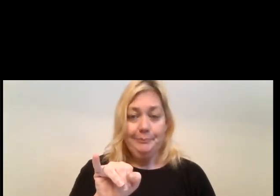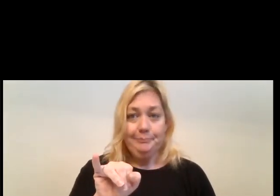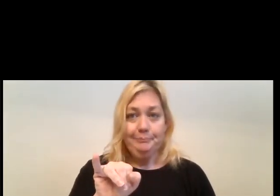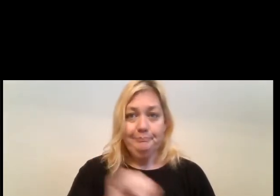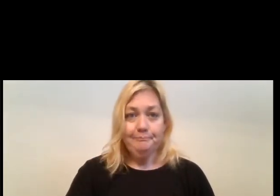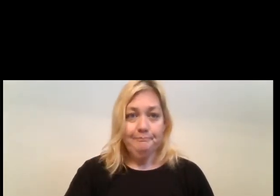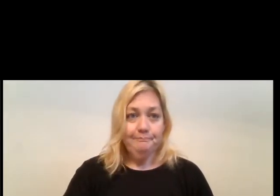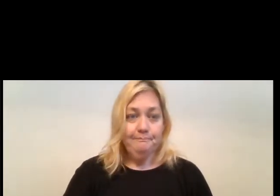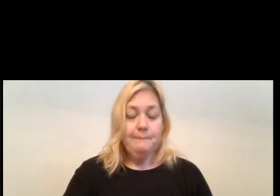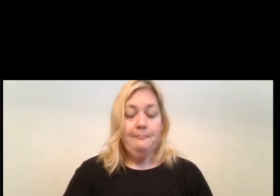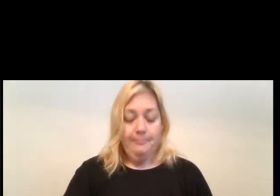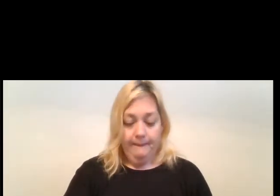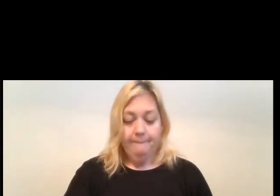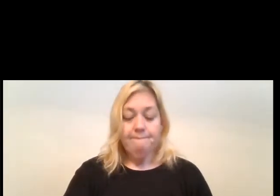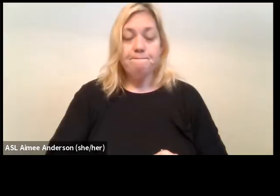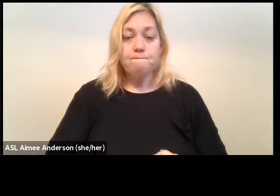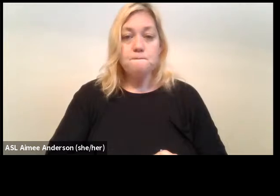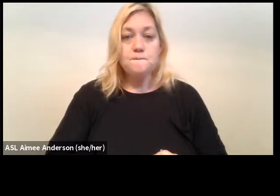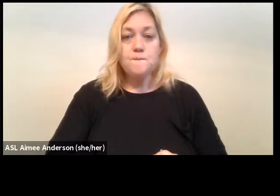Just Stephen.